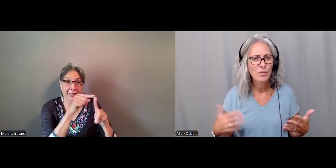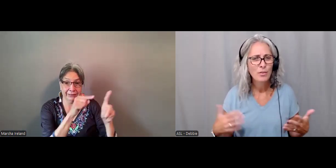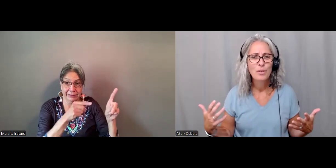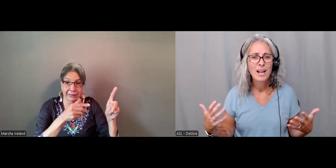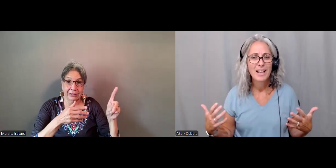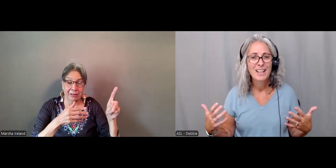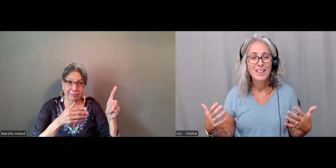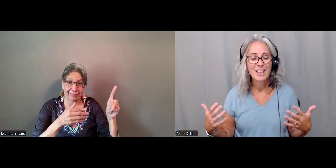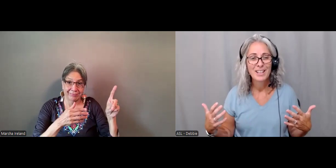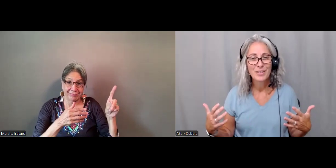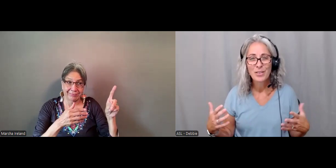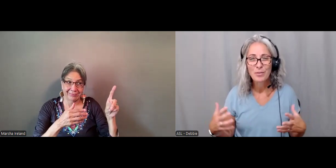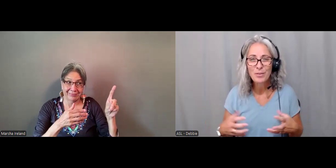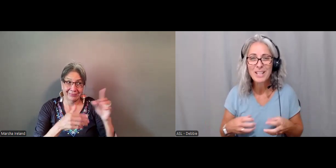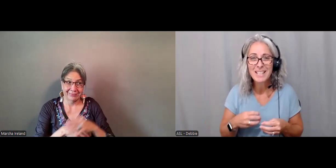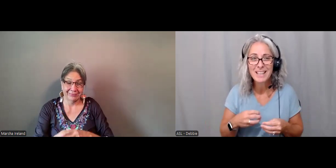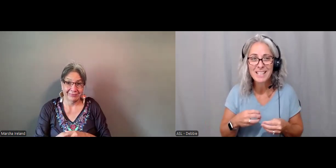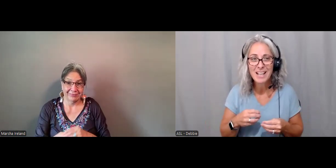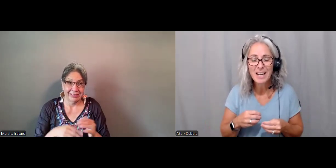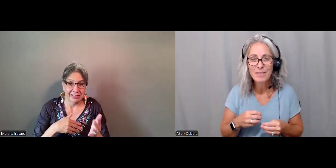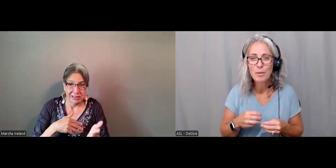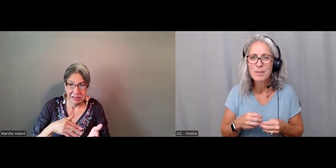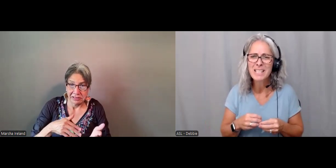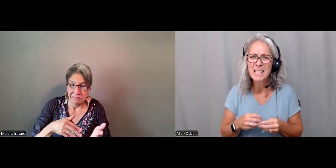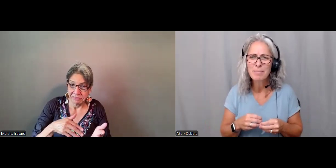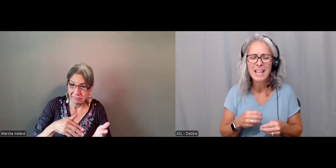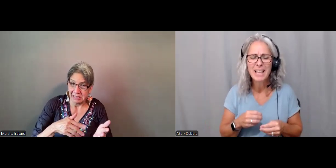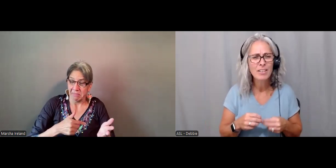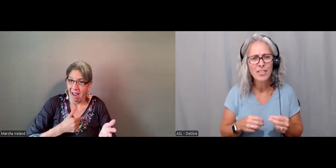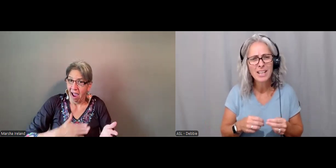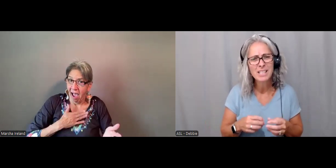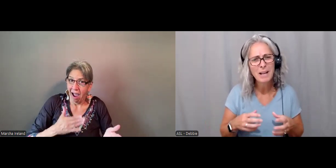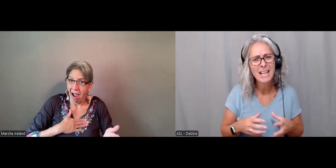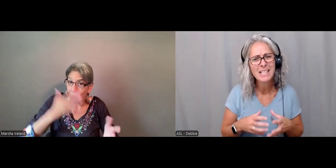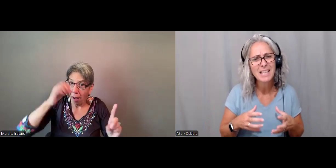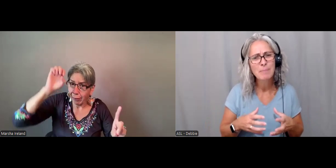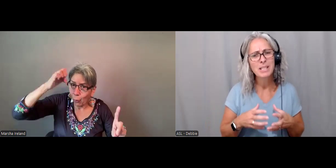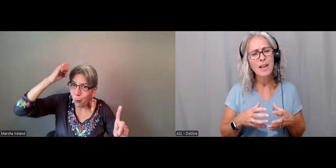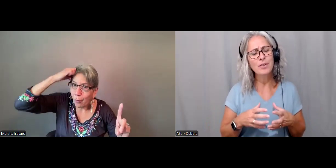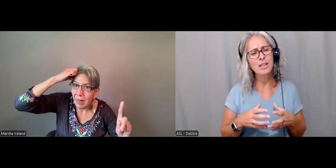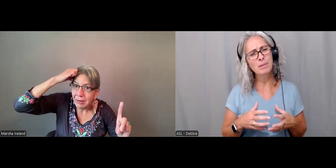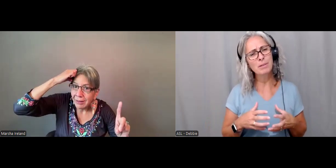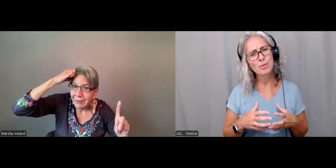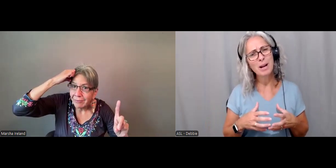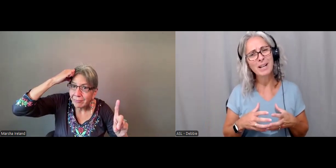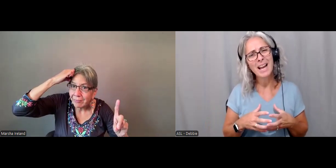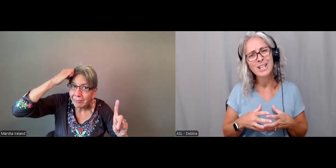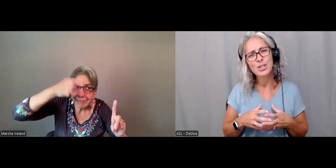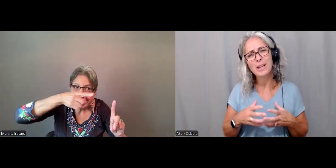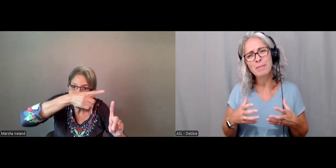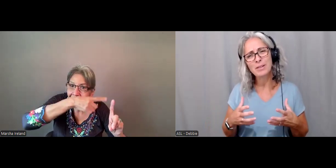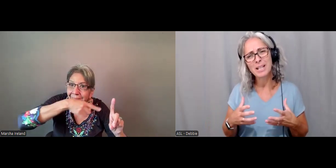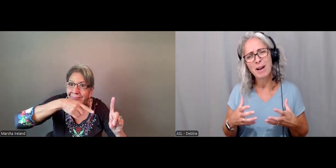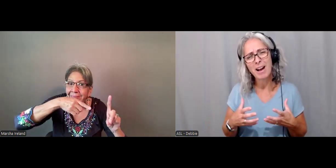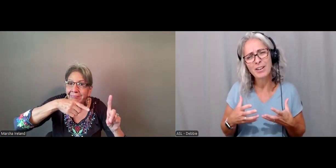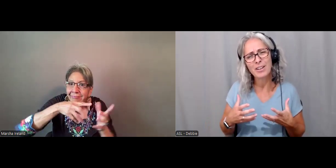And through through these kind of what would seem like little things, but as they come together, they build you up. And as you